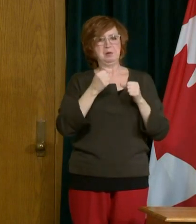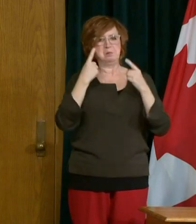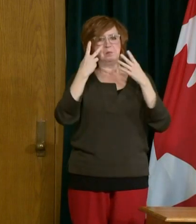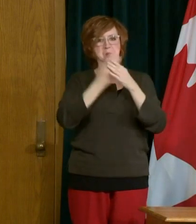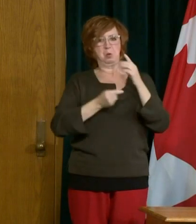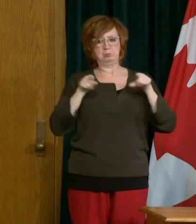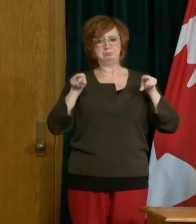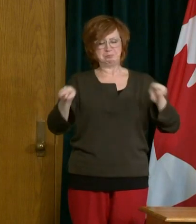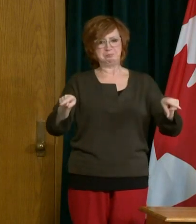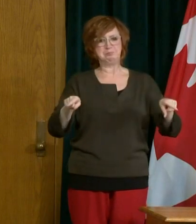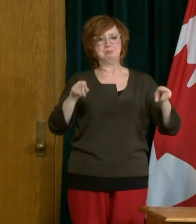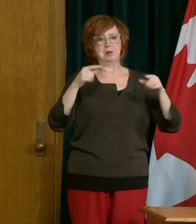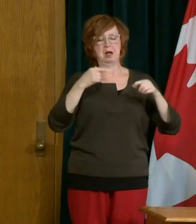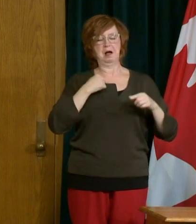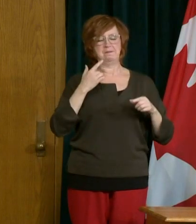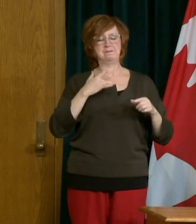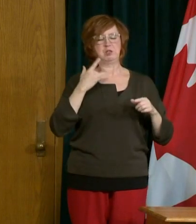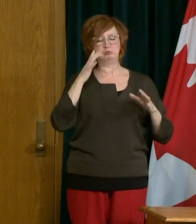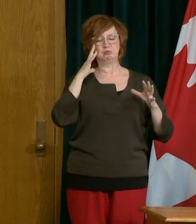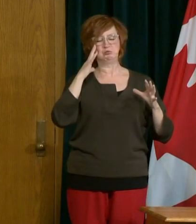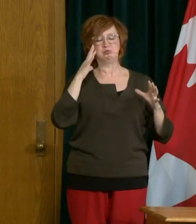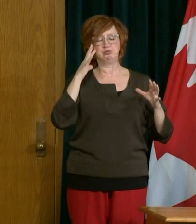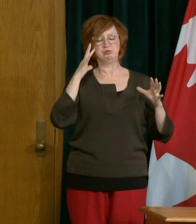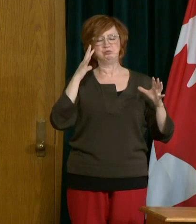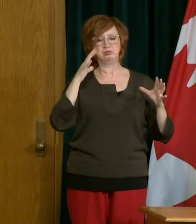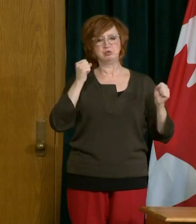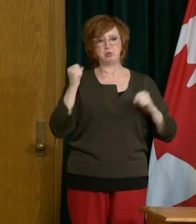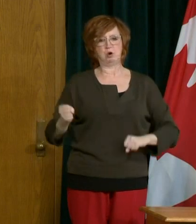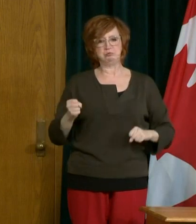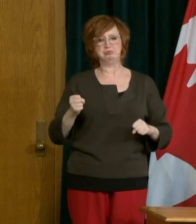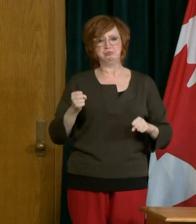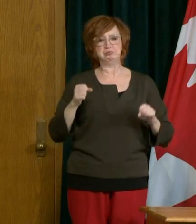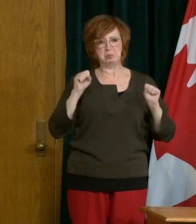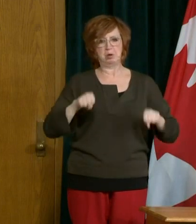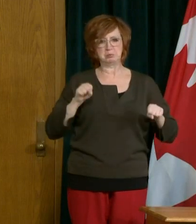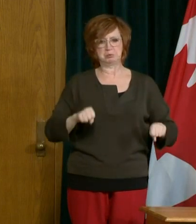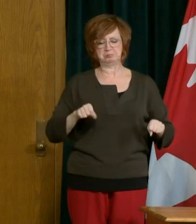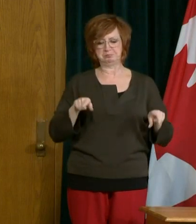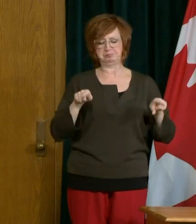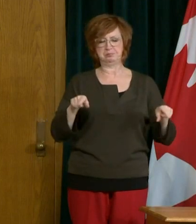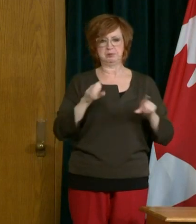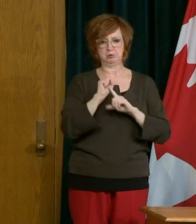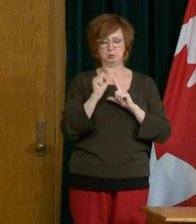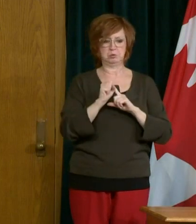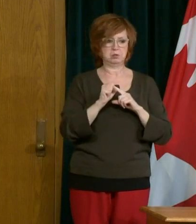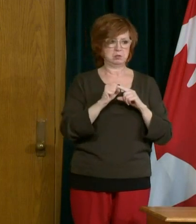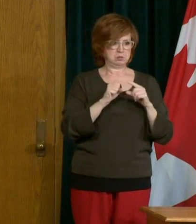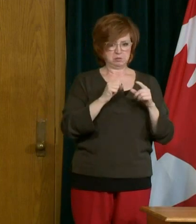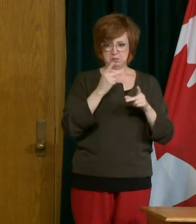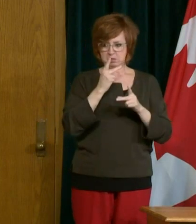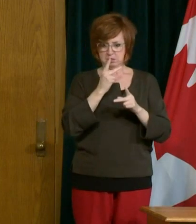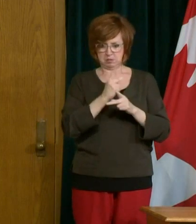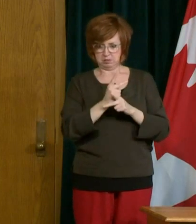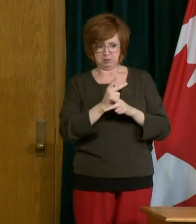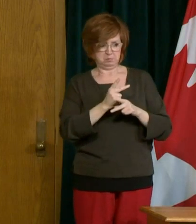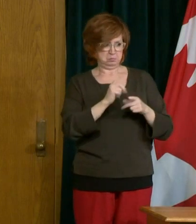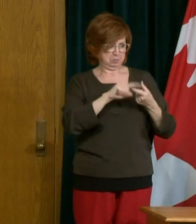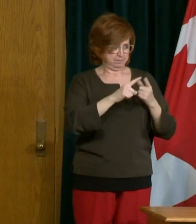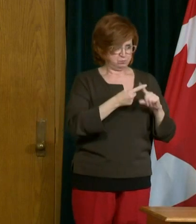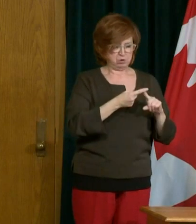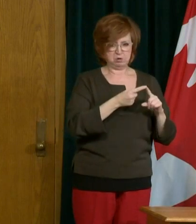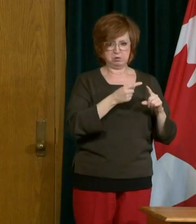both of these goals. We can continue to keep our friends, our neighbors, and our families safe, and we can gradually